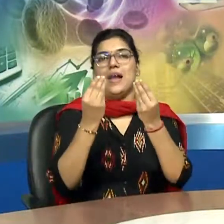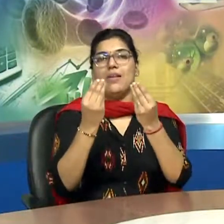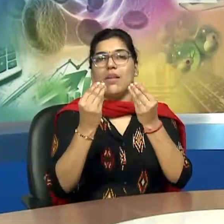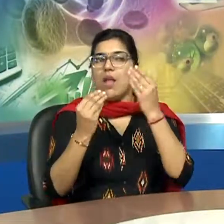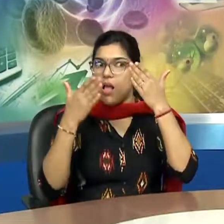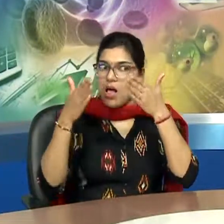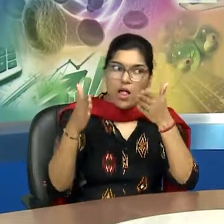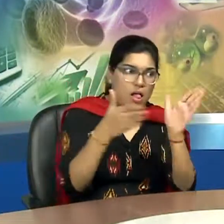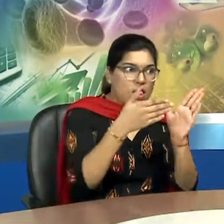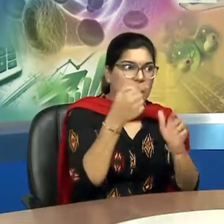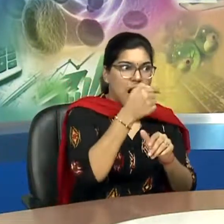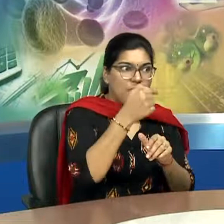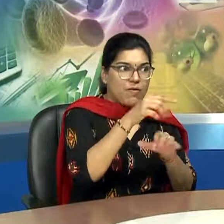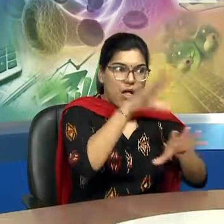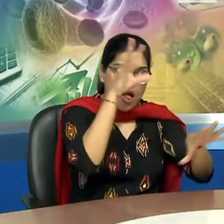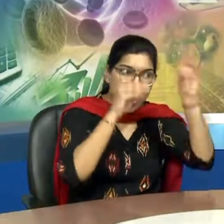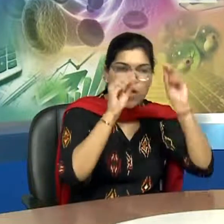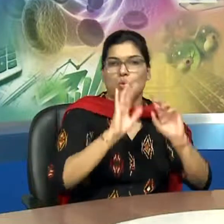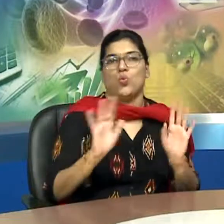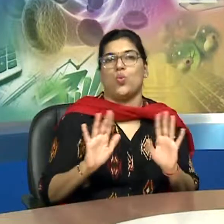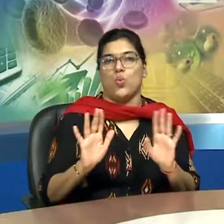and mind. We should not get